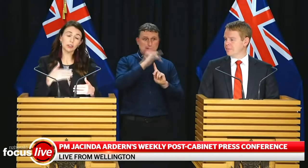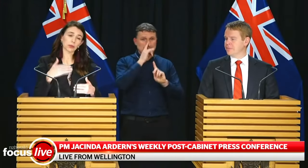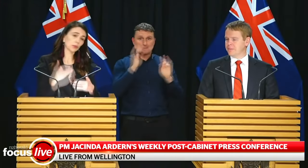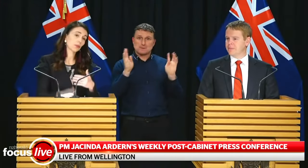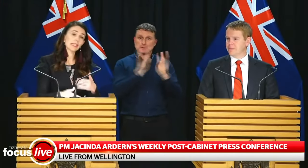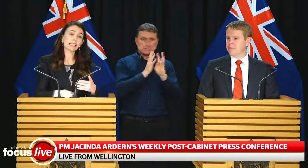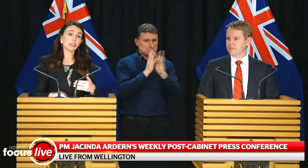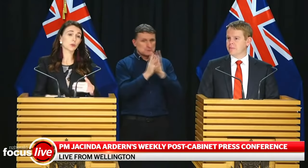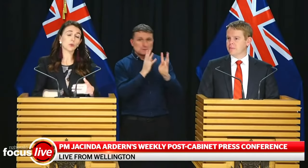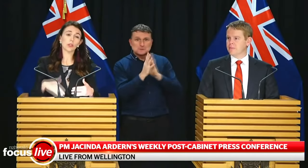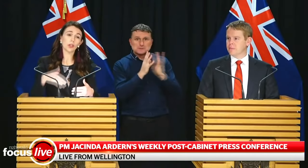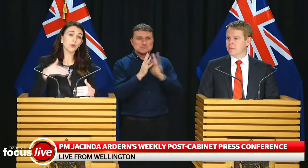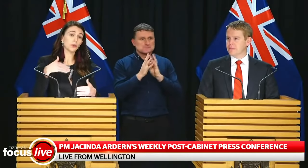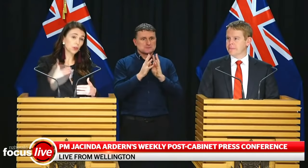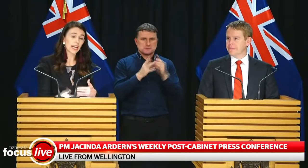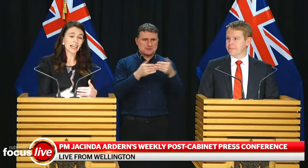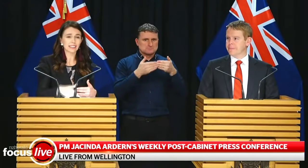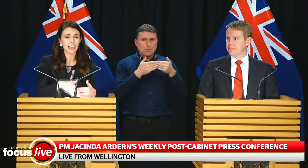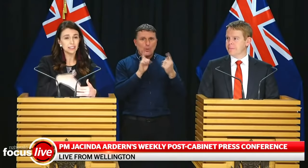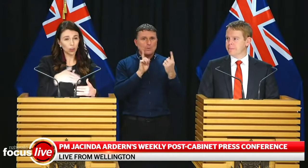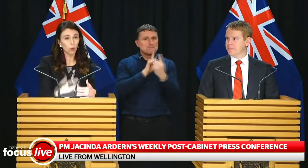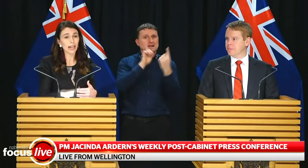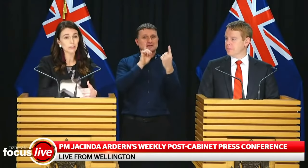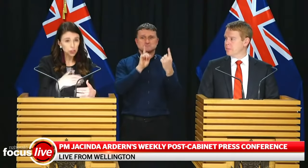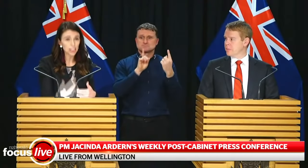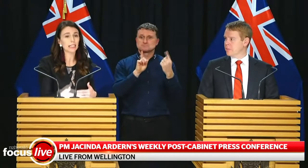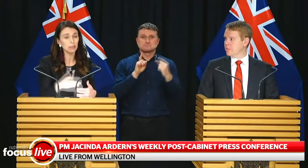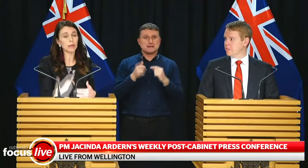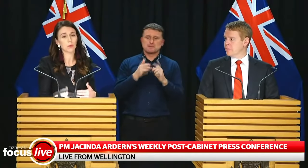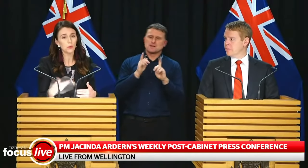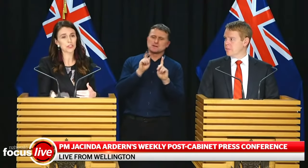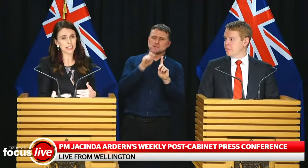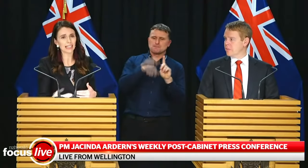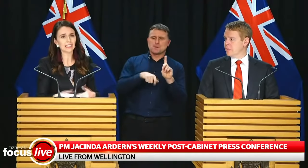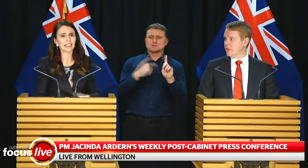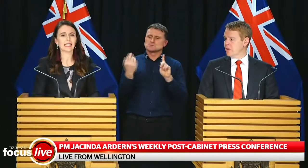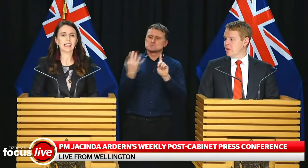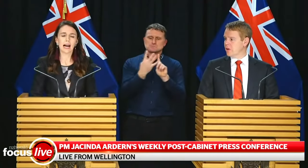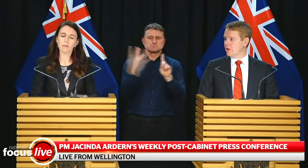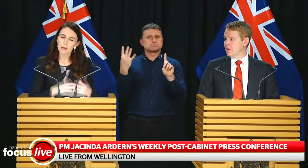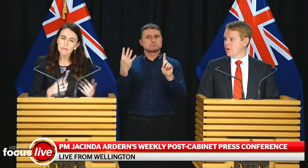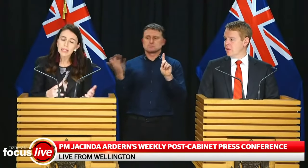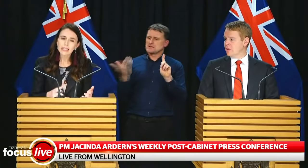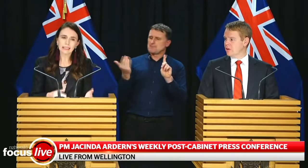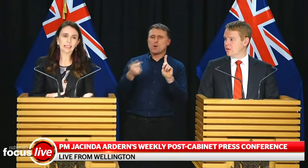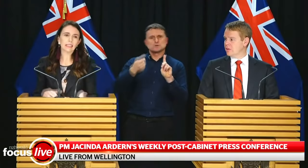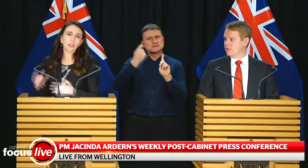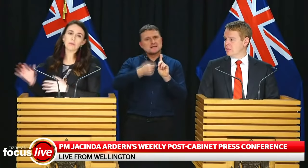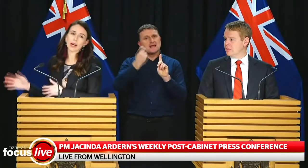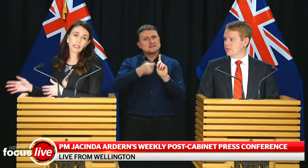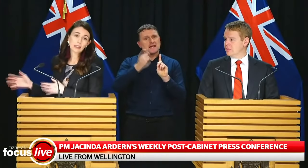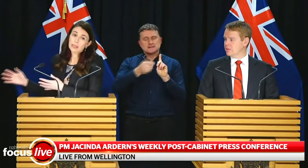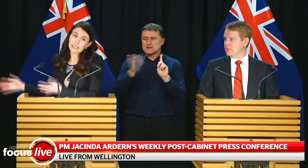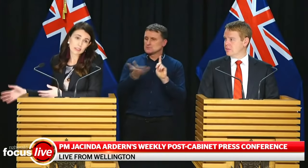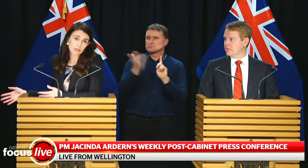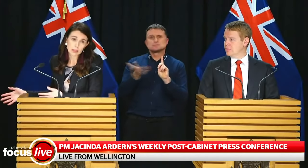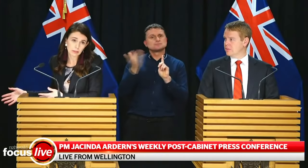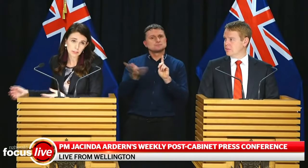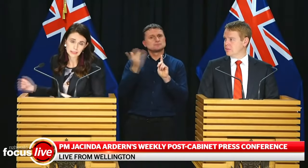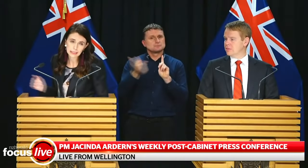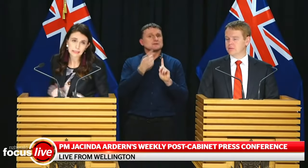have individuals who are greeting at the door who could act as a way of checking that people were scanning, a bit easier than you might in a